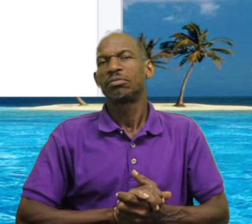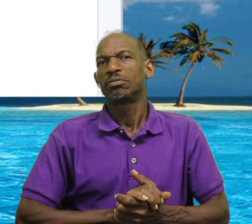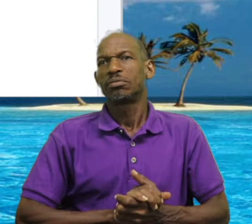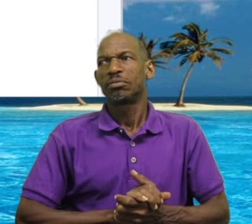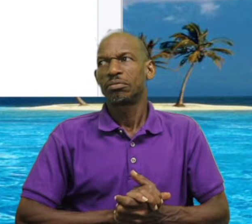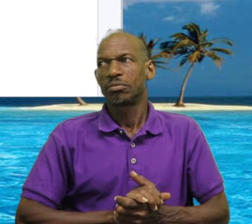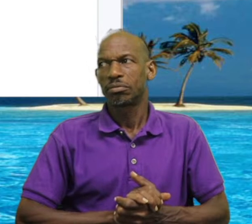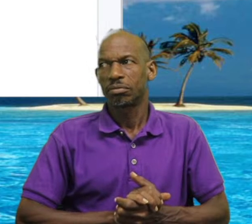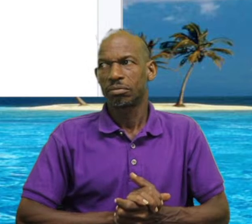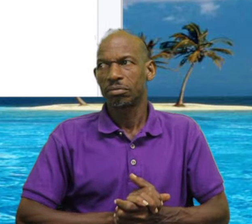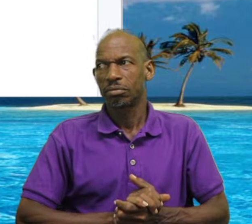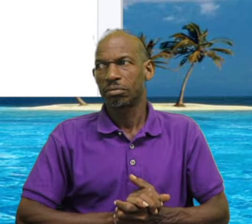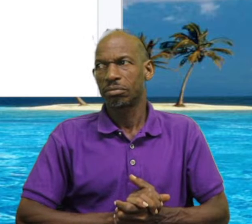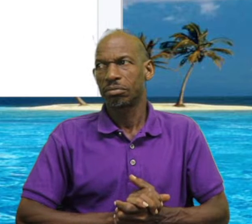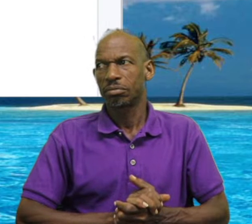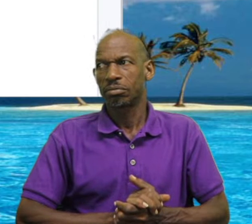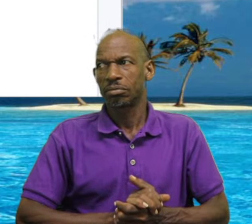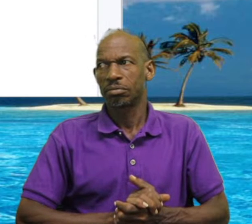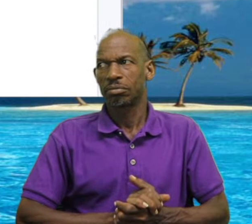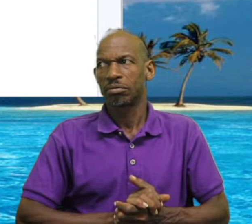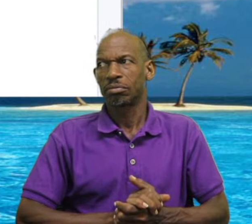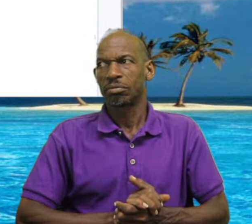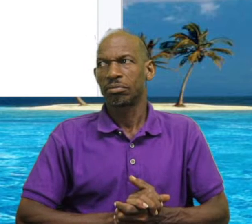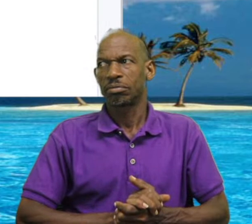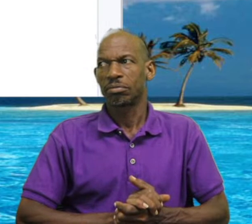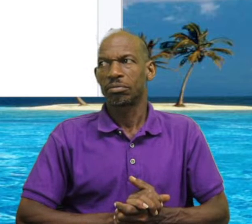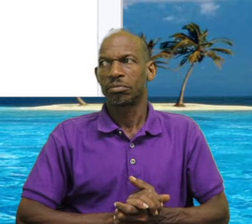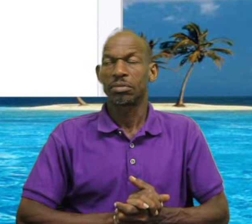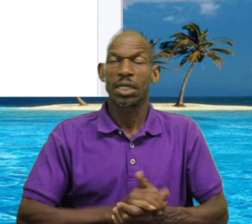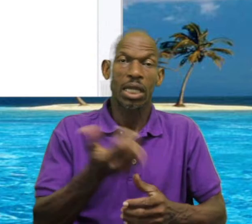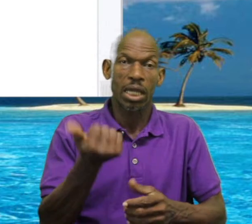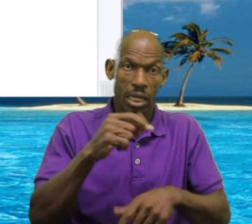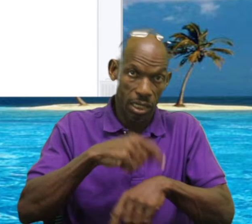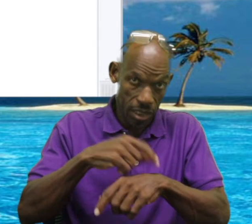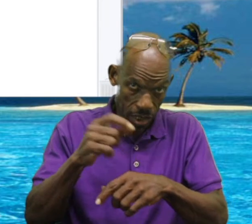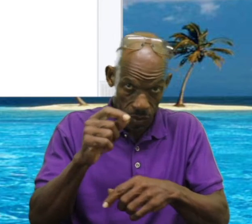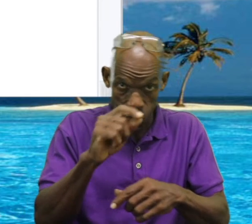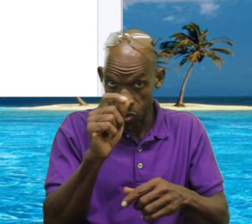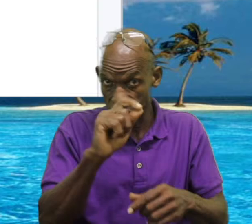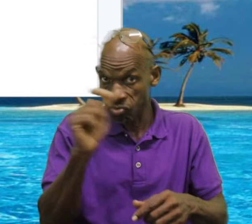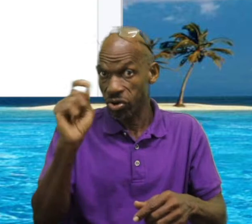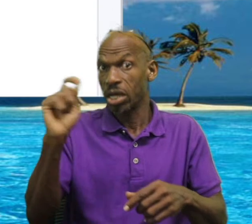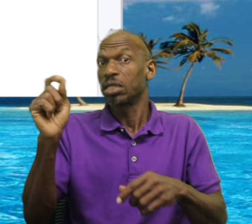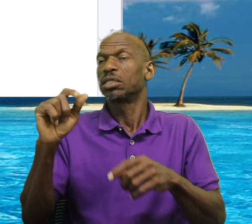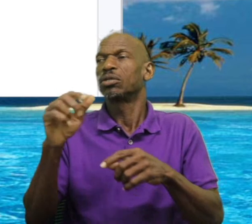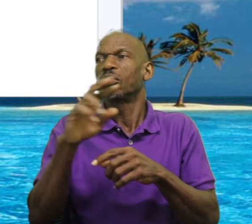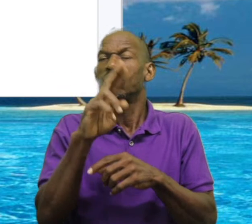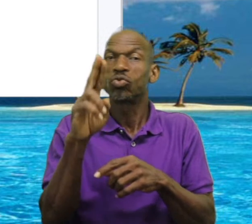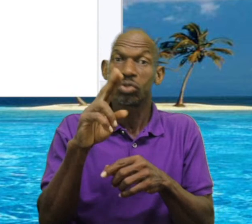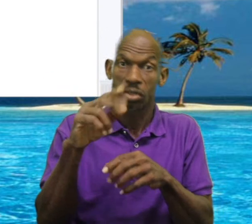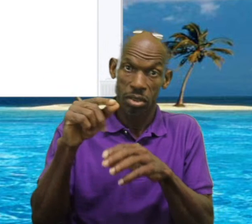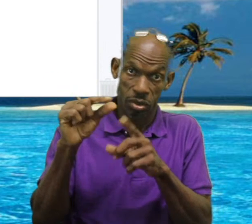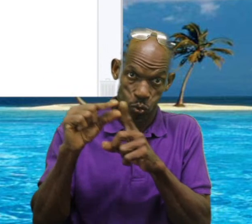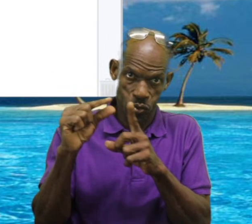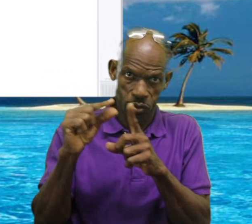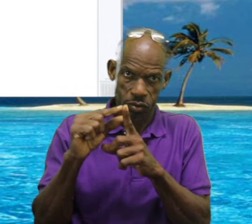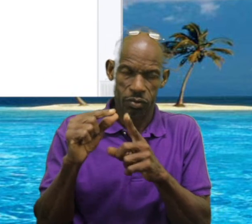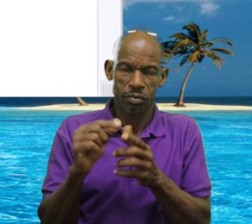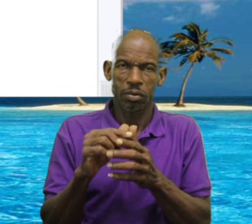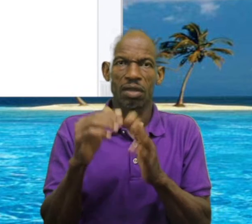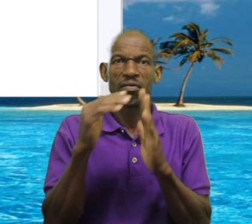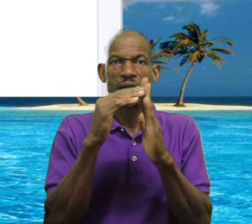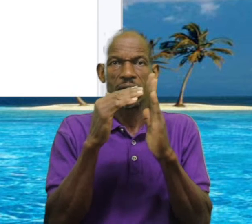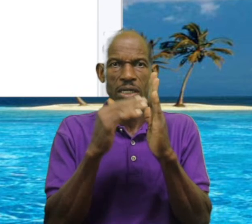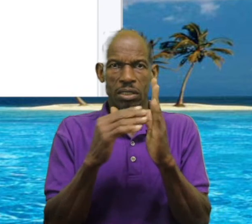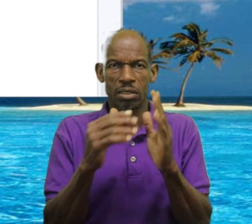When we're using these types of words and we have a list of them, we use